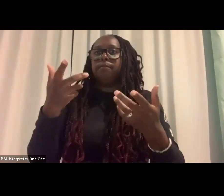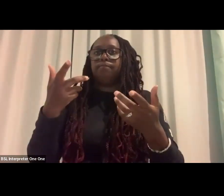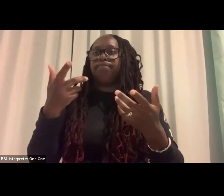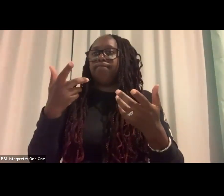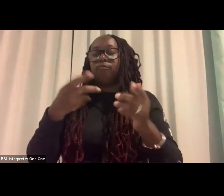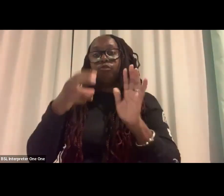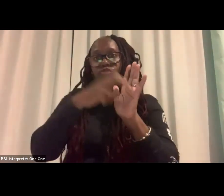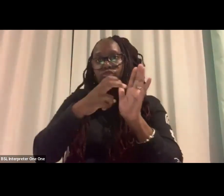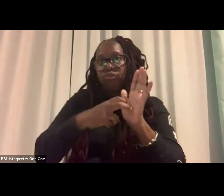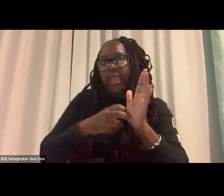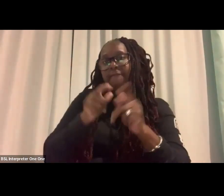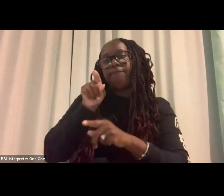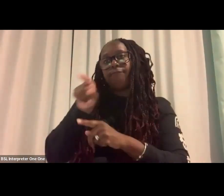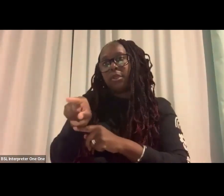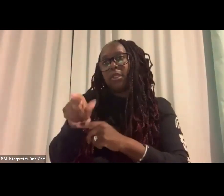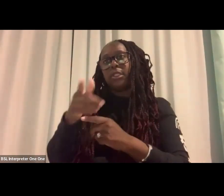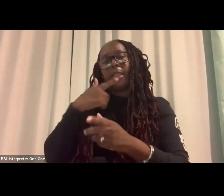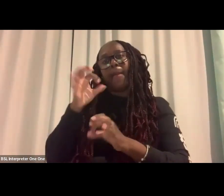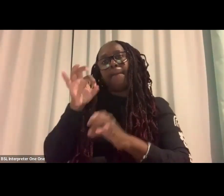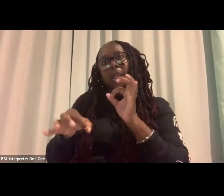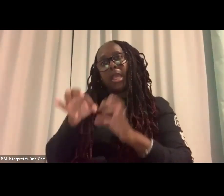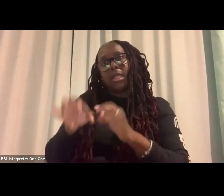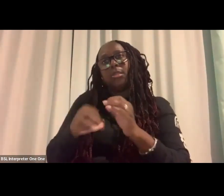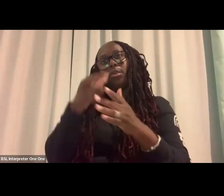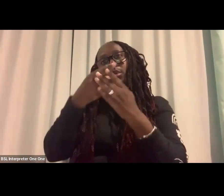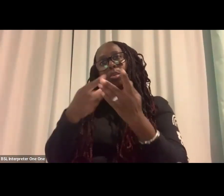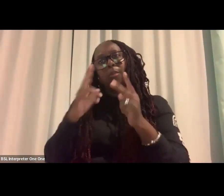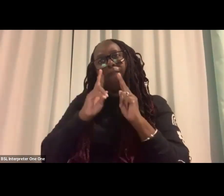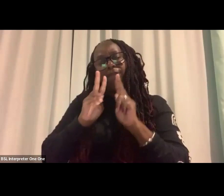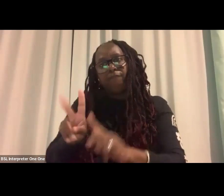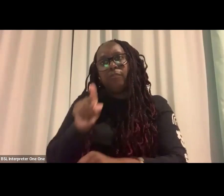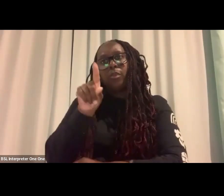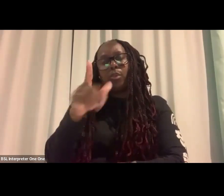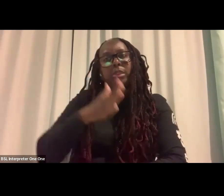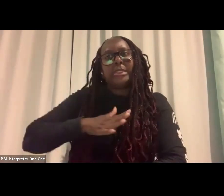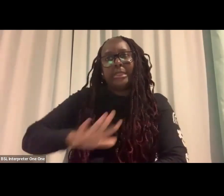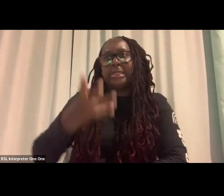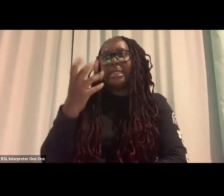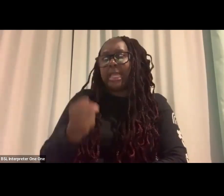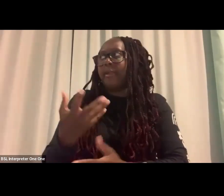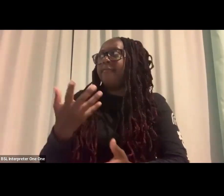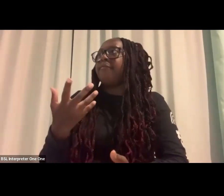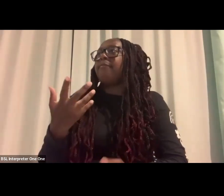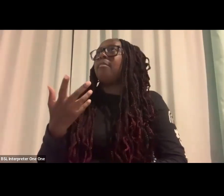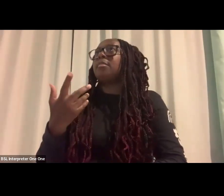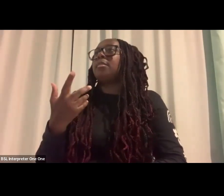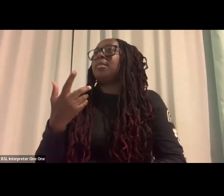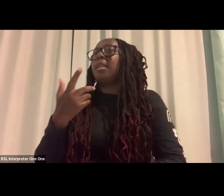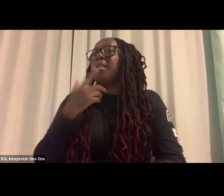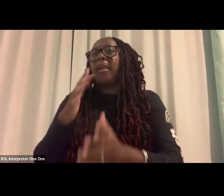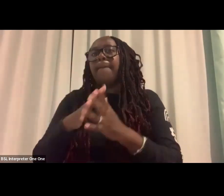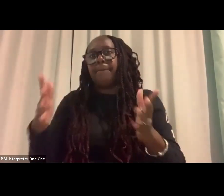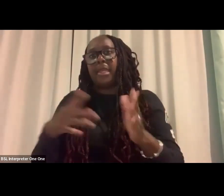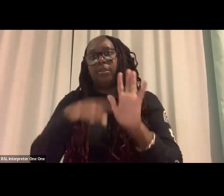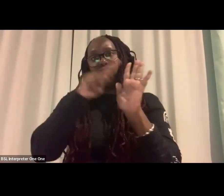reference framework regarding the political dimension, the need for to have this huge support, the fact